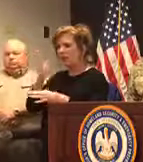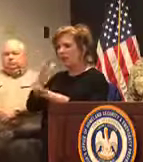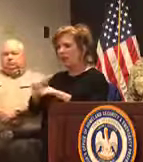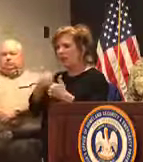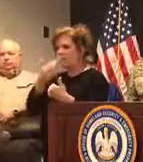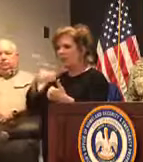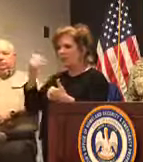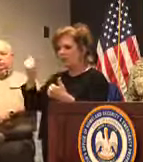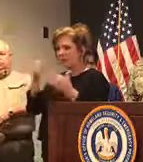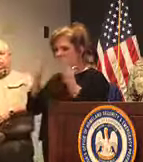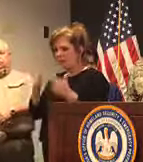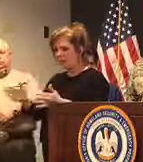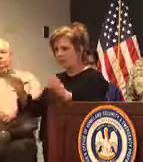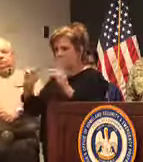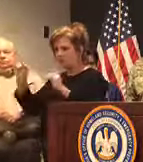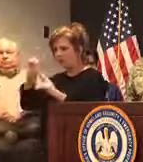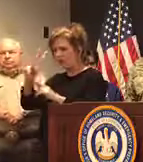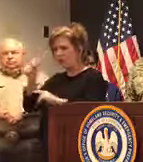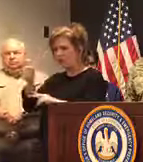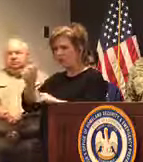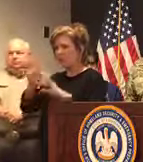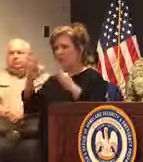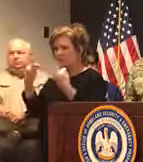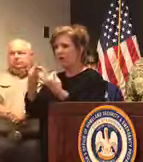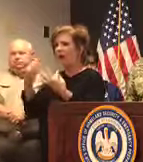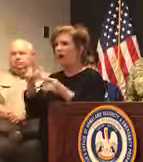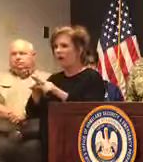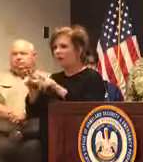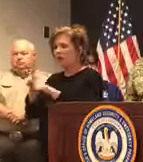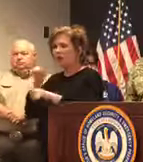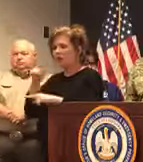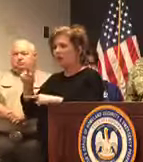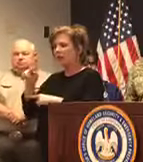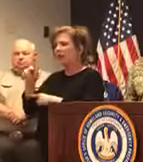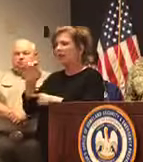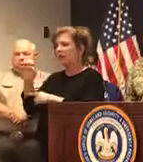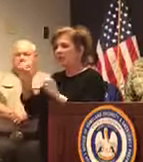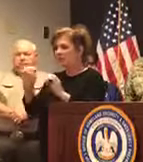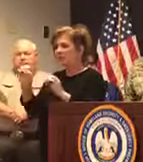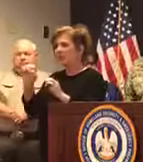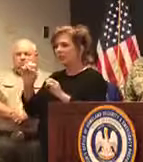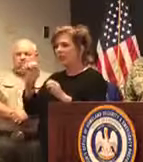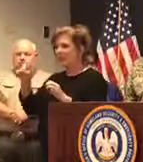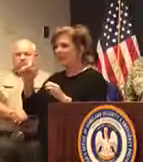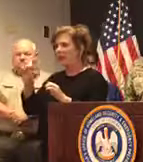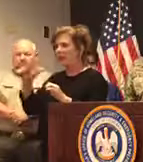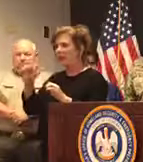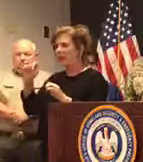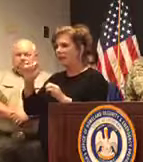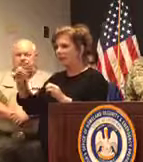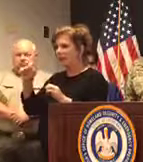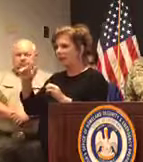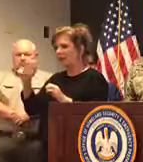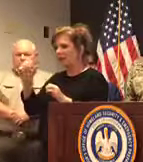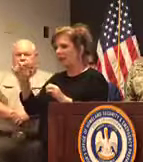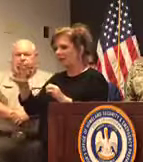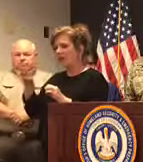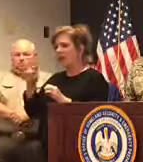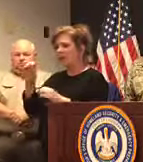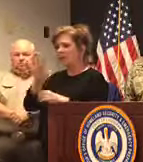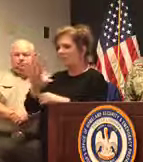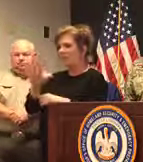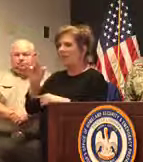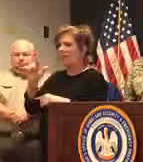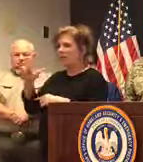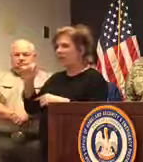and also to visit emergency.la.gov and 511LA.org for